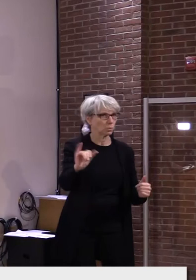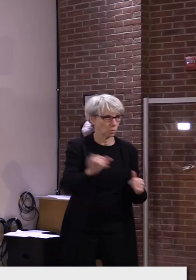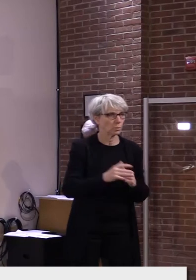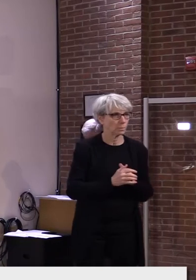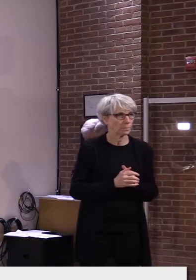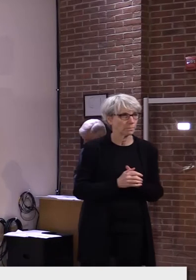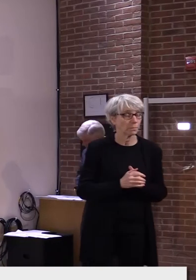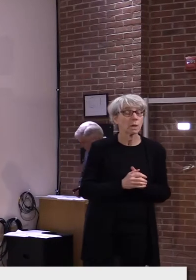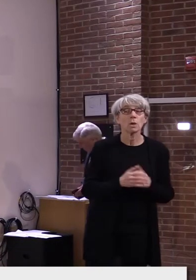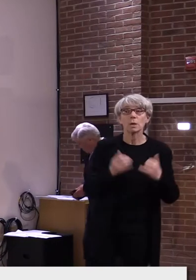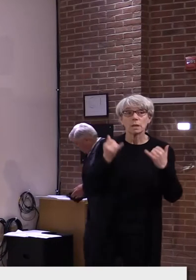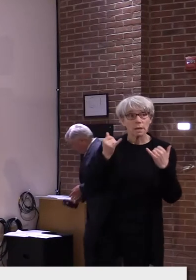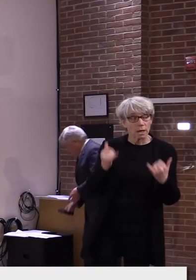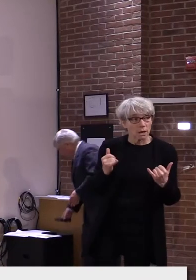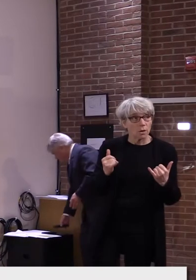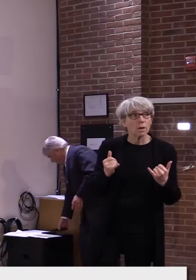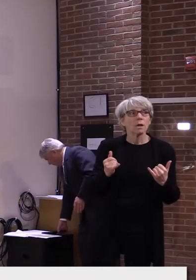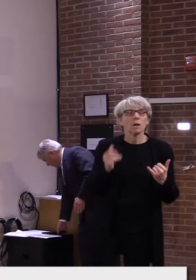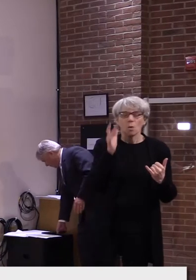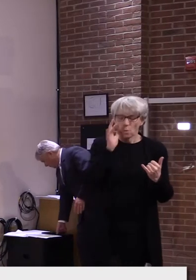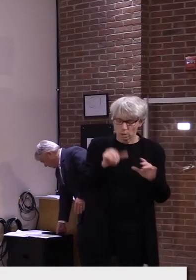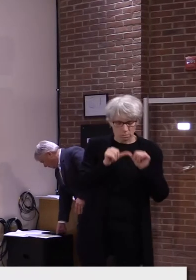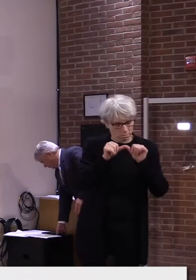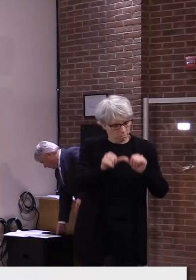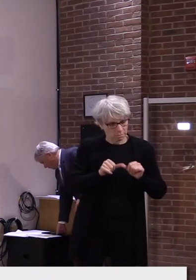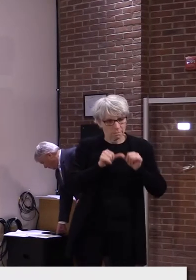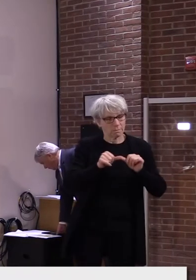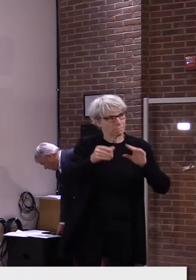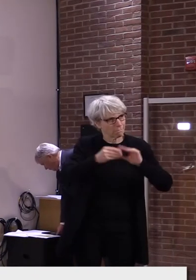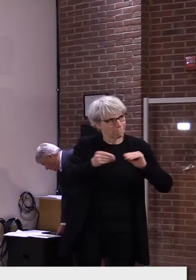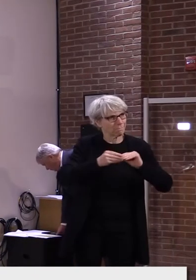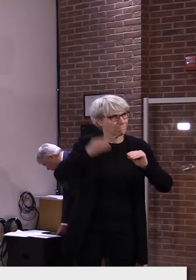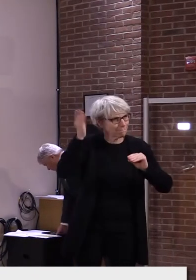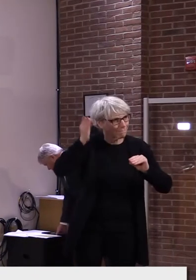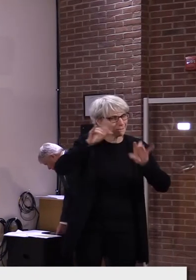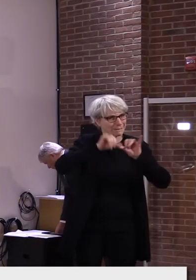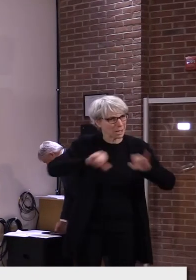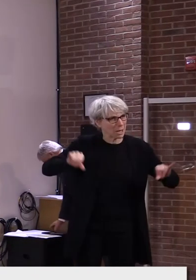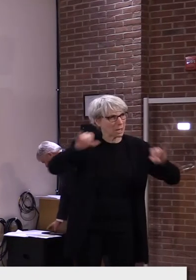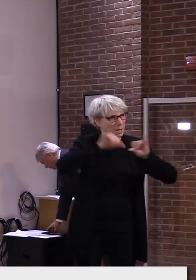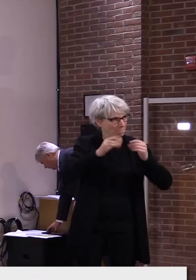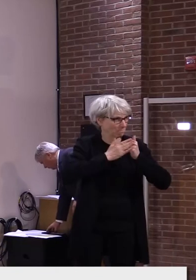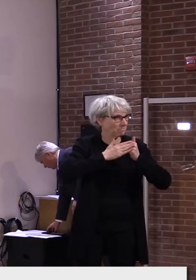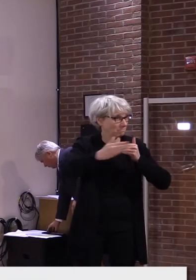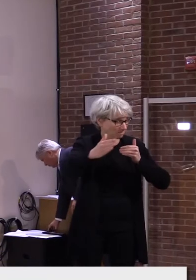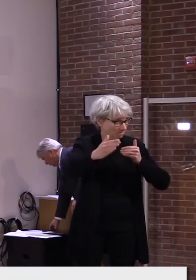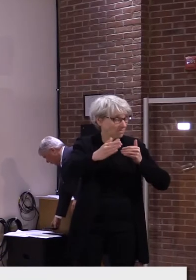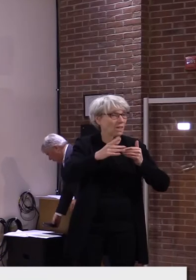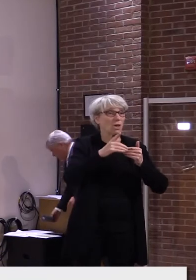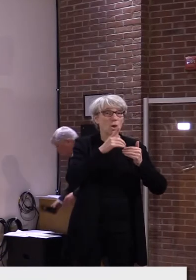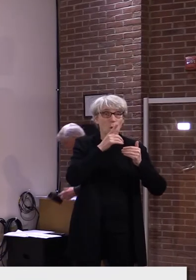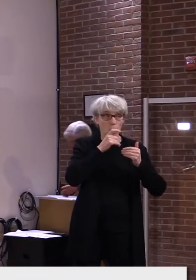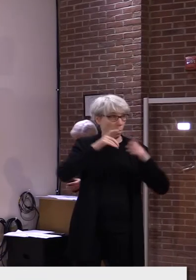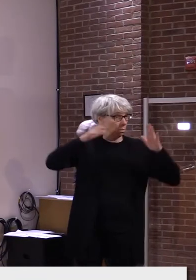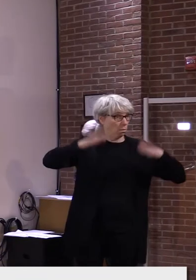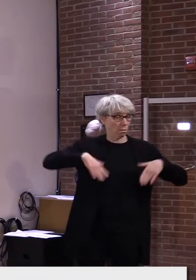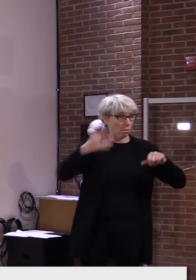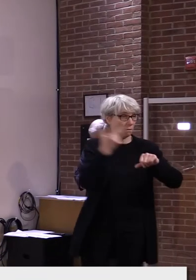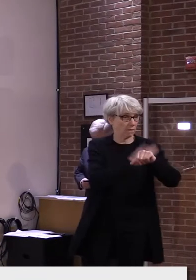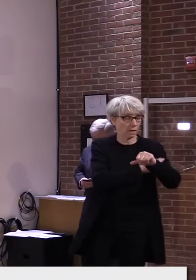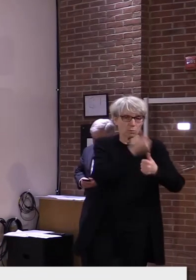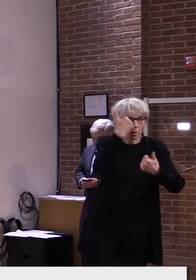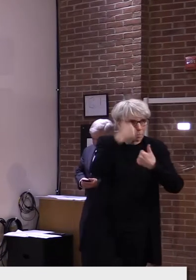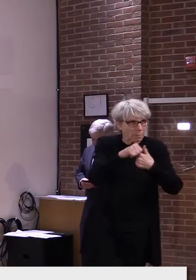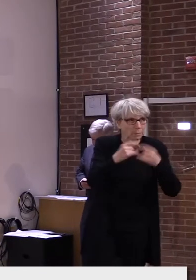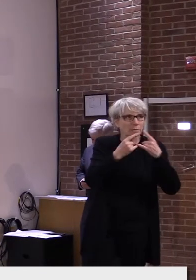will continue to offer the same important guidance to prevent COVID-19 for people who are not vaccinated, just as